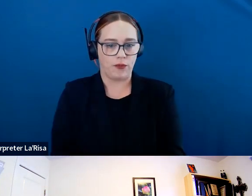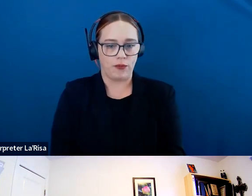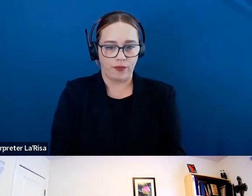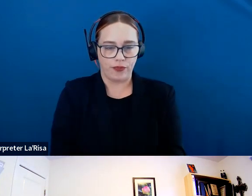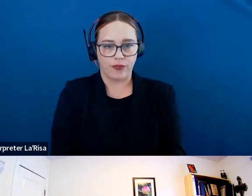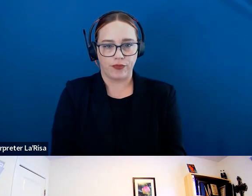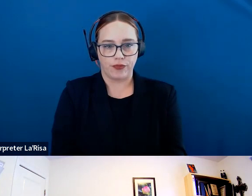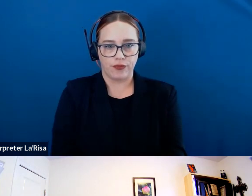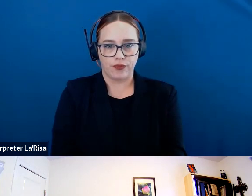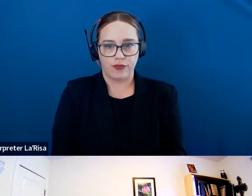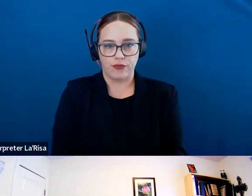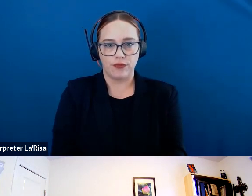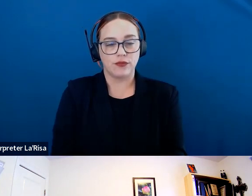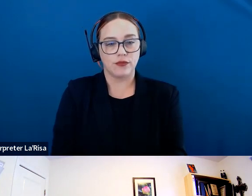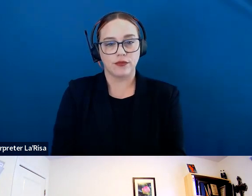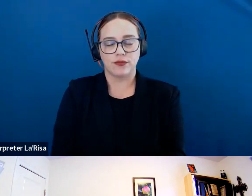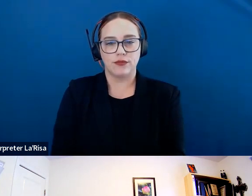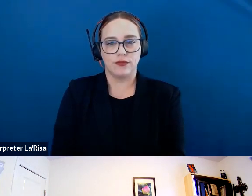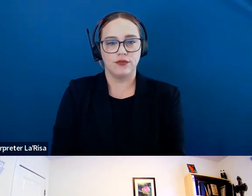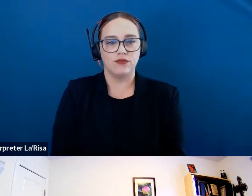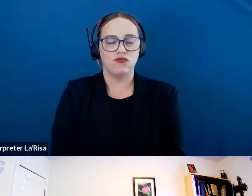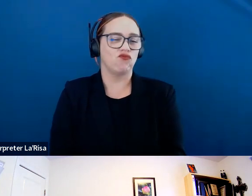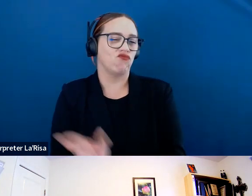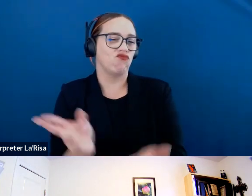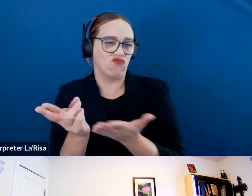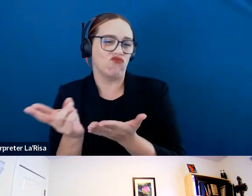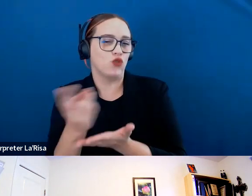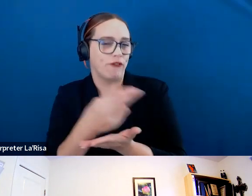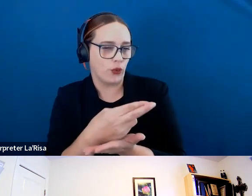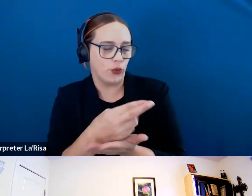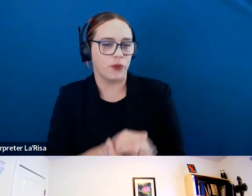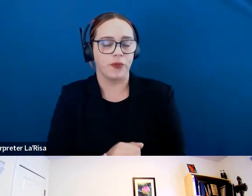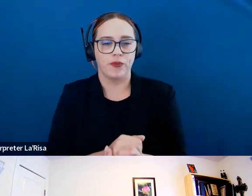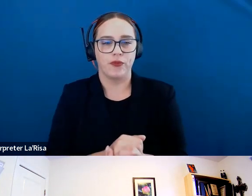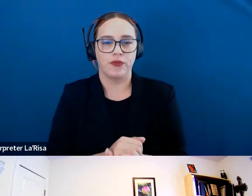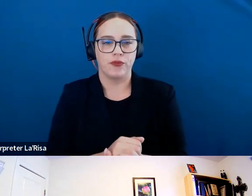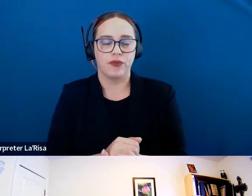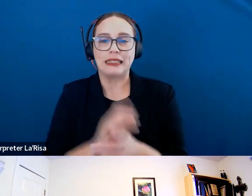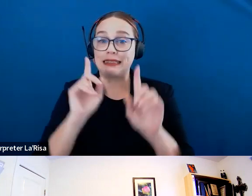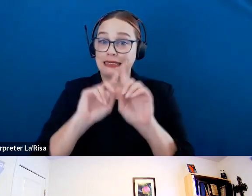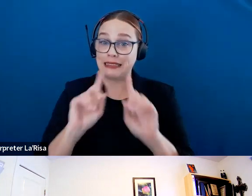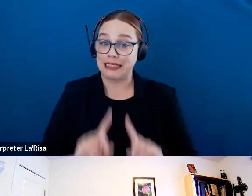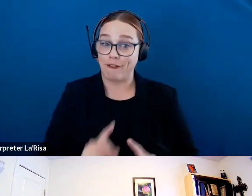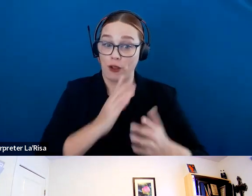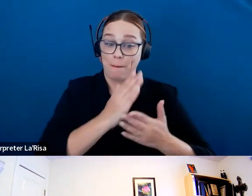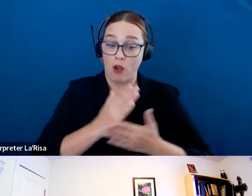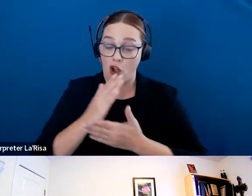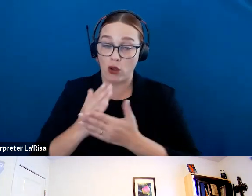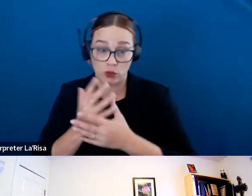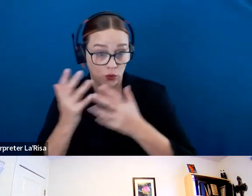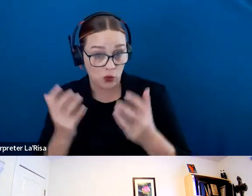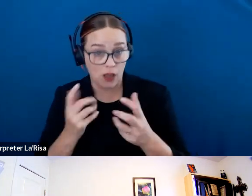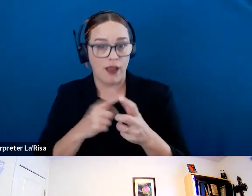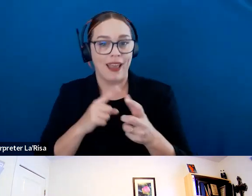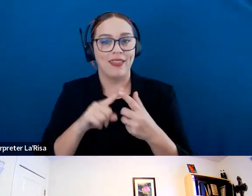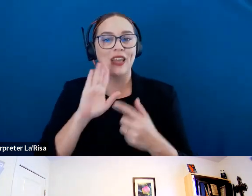I'm going to kind of give a brief overview of what those different parts are, and then we're gonna